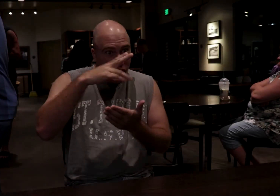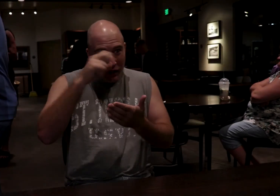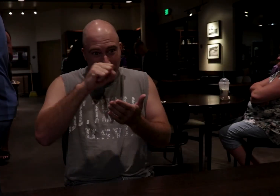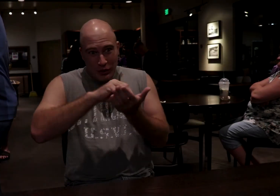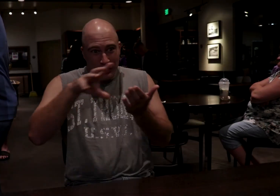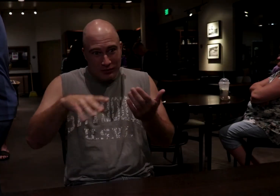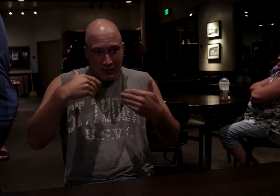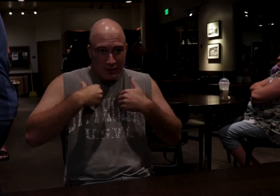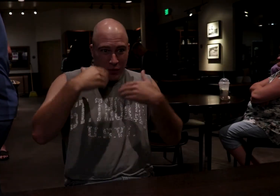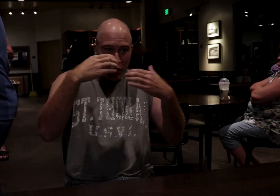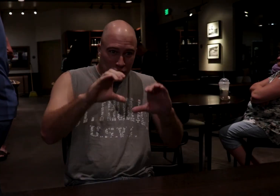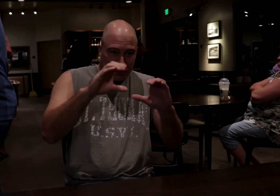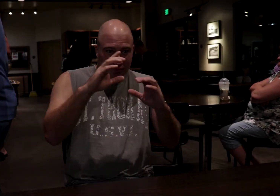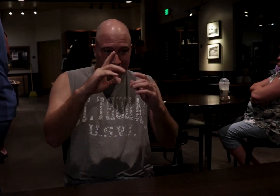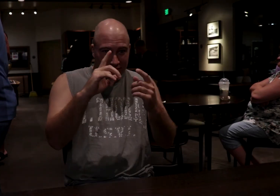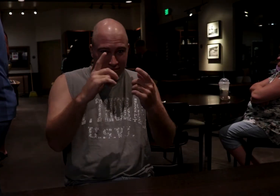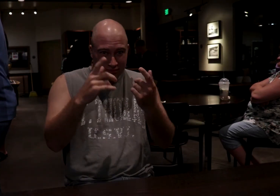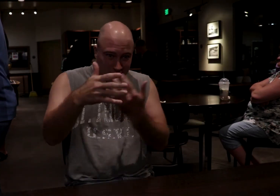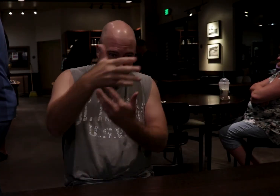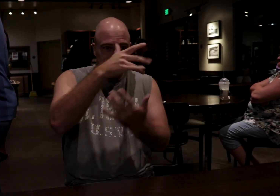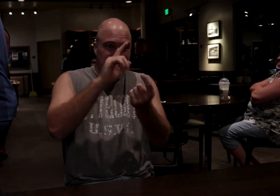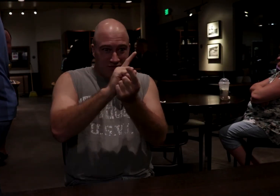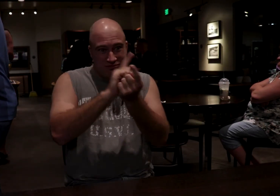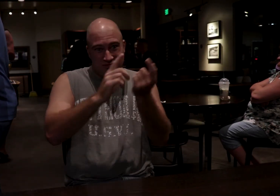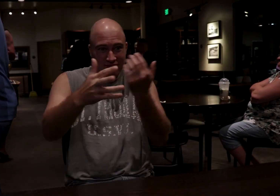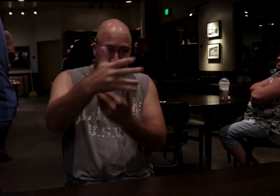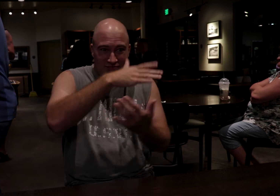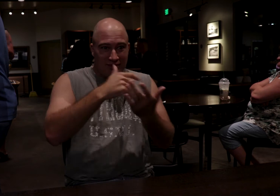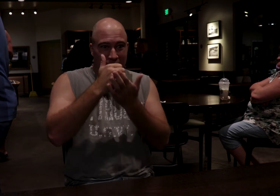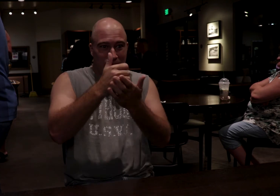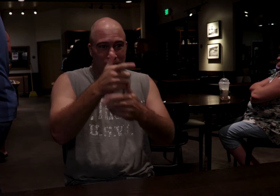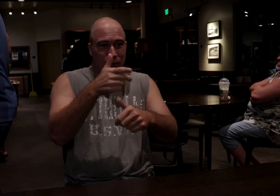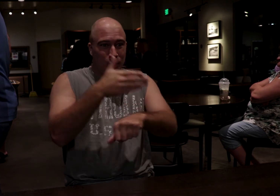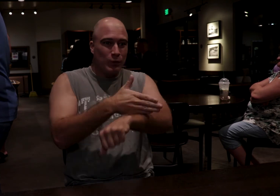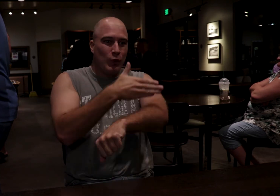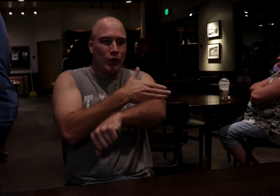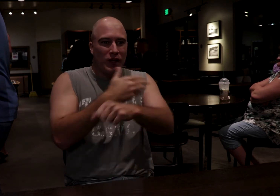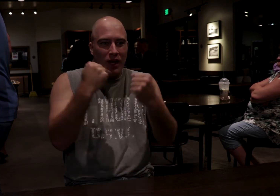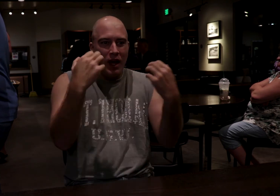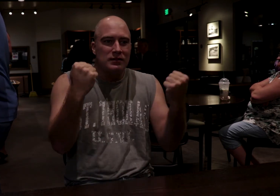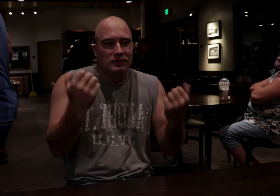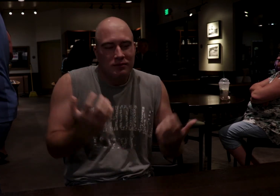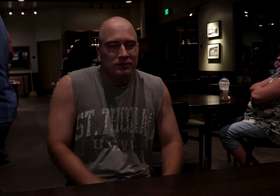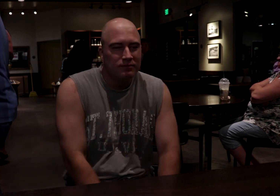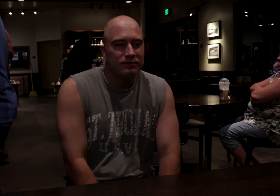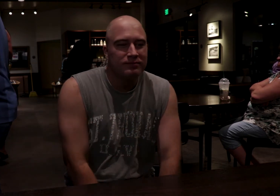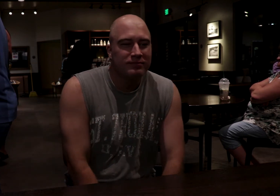College, high school students, they come here and have a chance to meet, interact, socialize, and really improve their signing skills, you know?